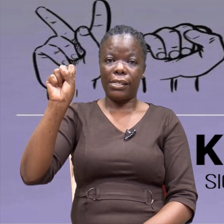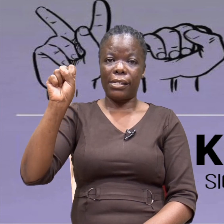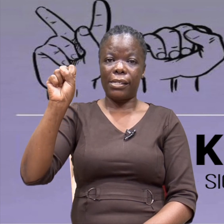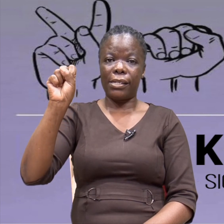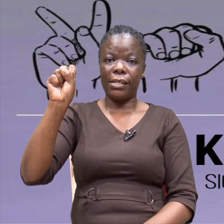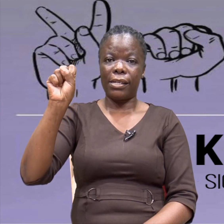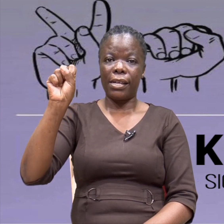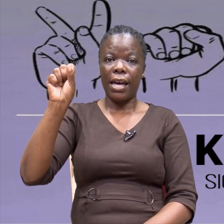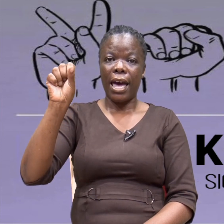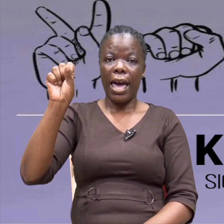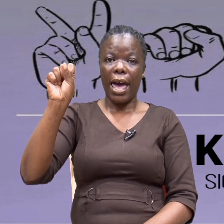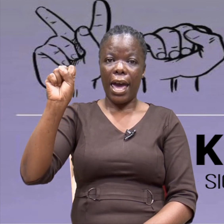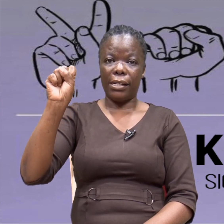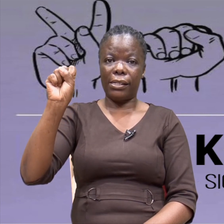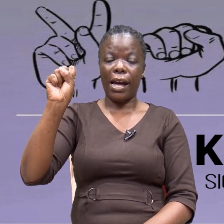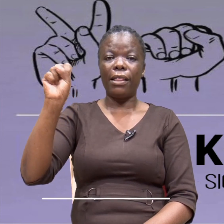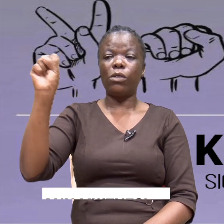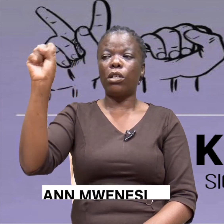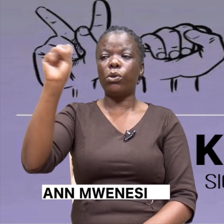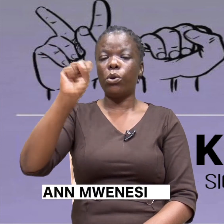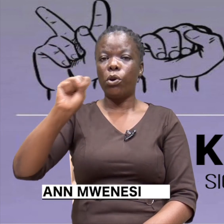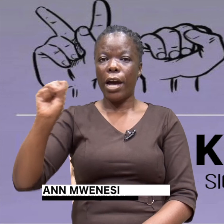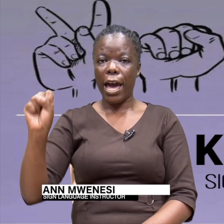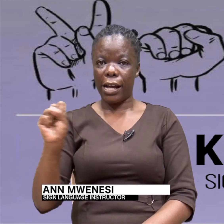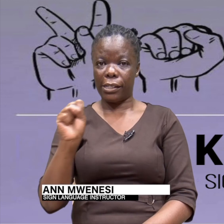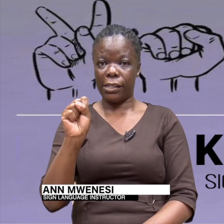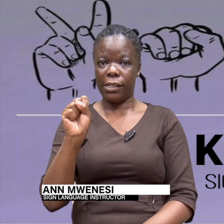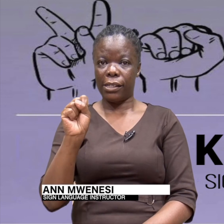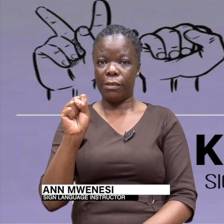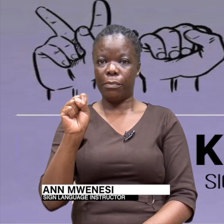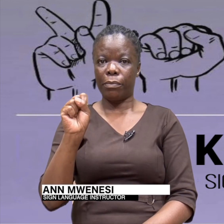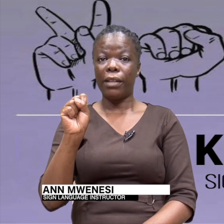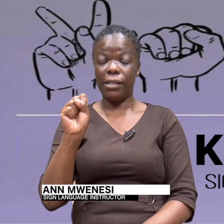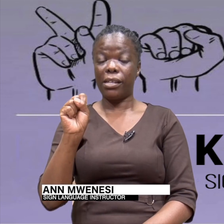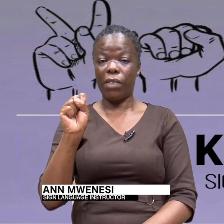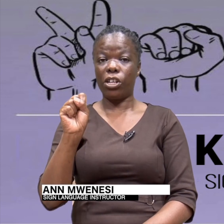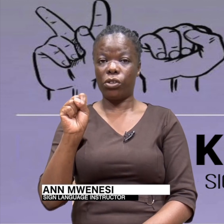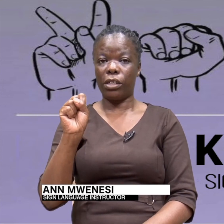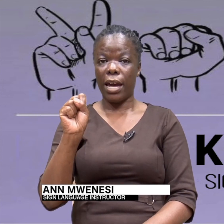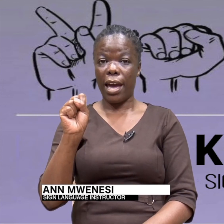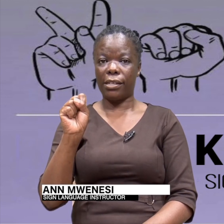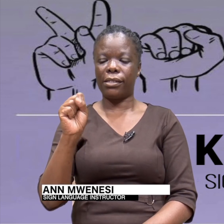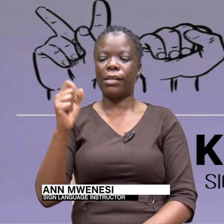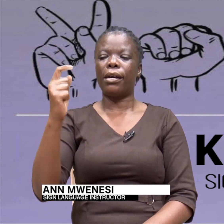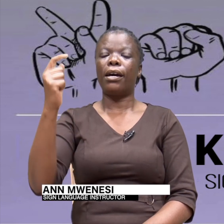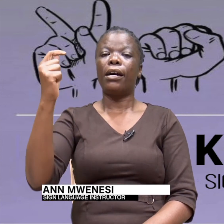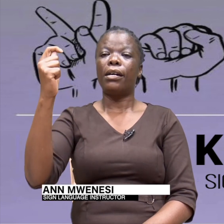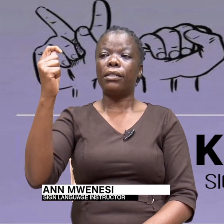S. S. Others will do S. That is a variation. S.